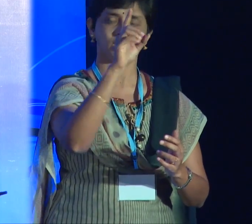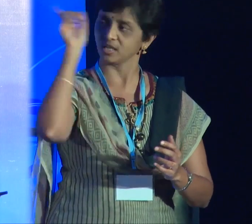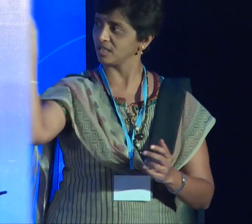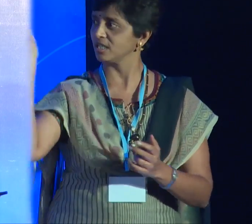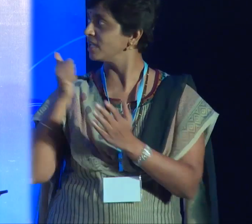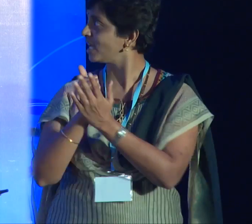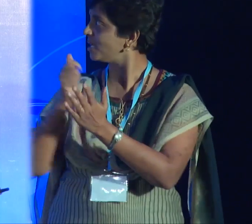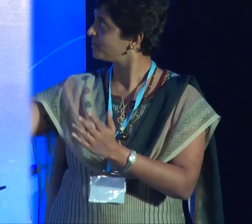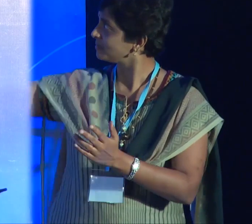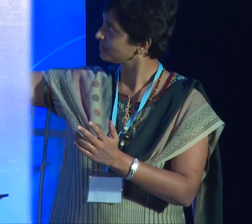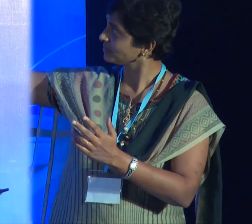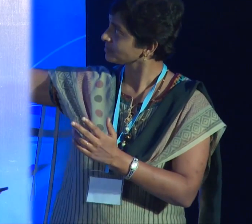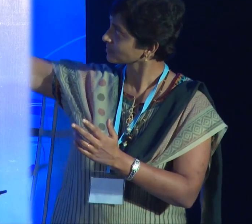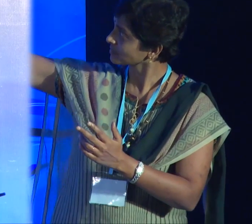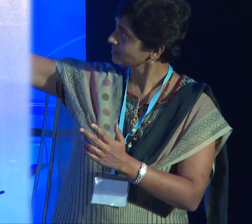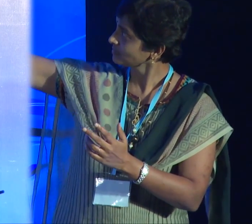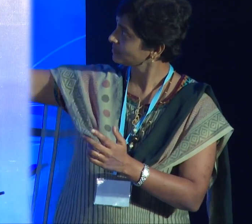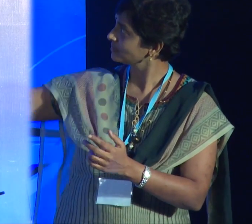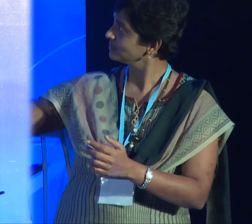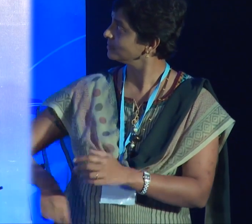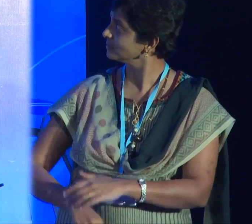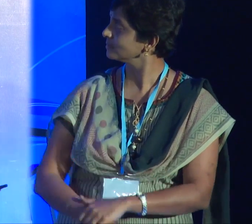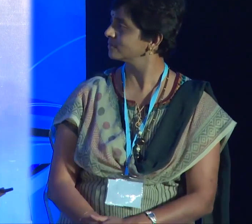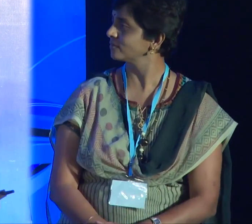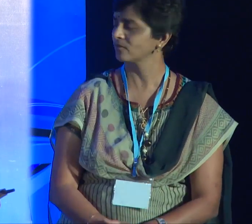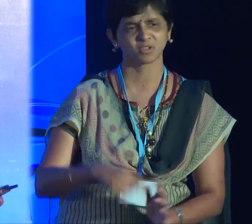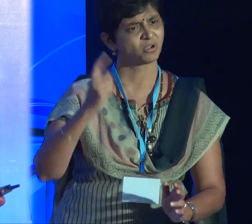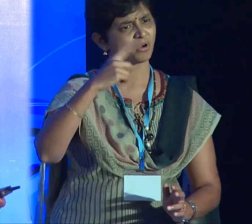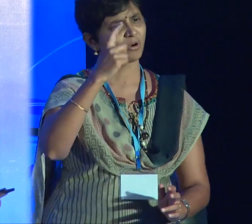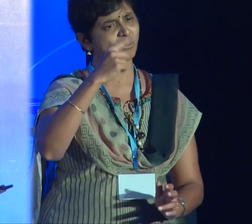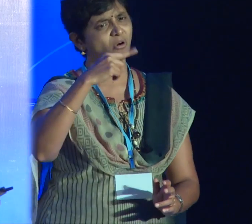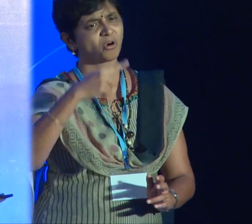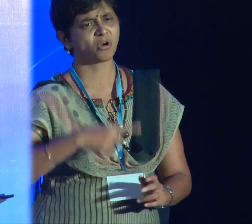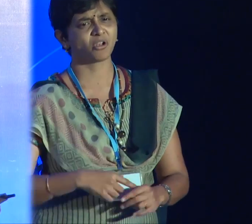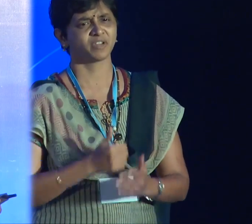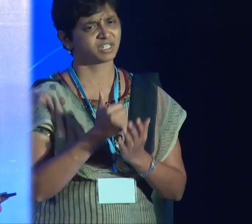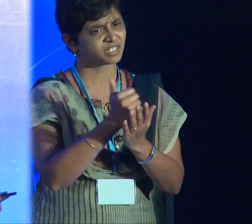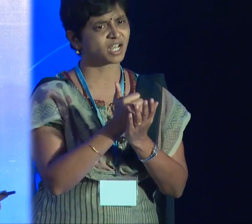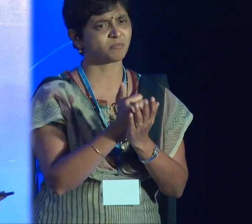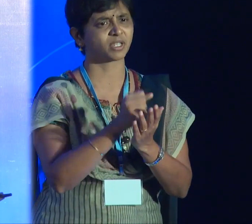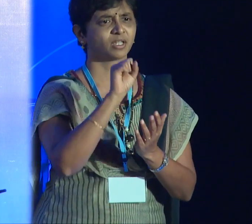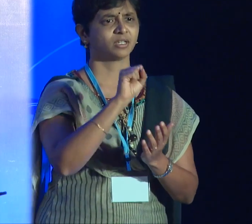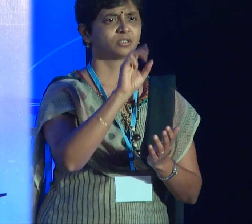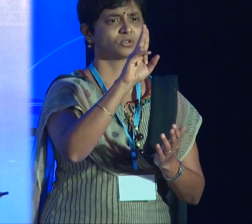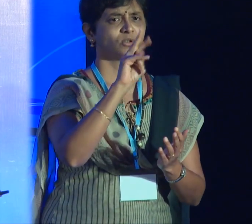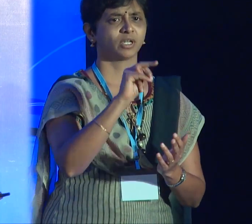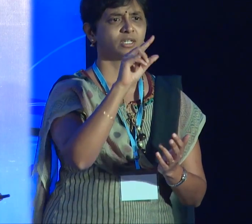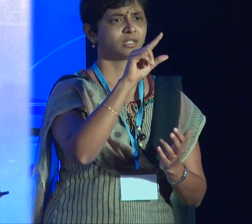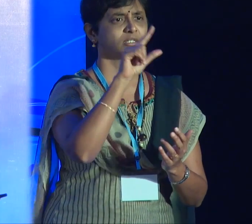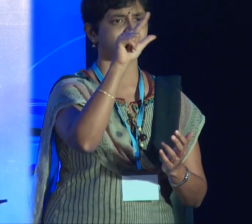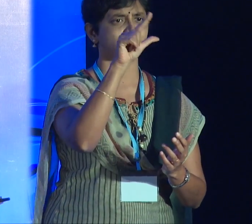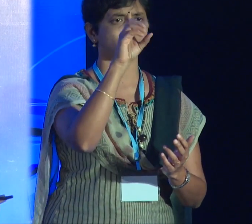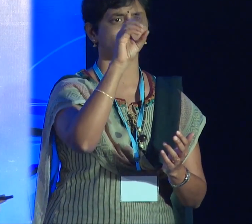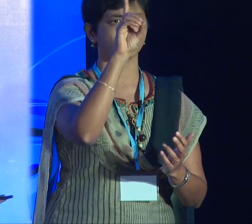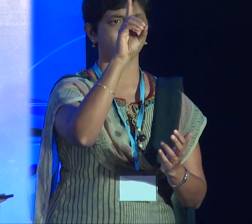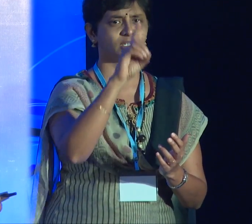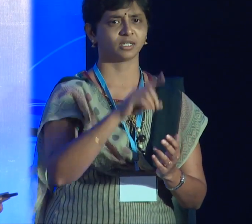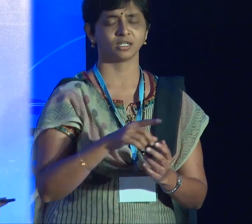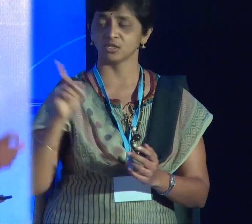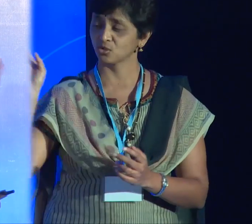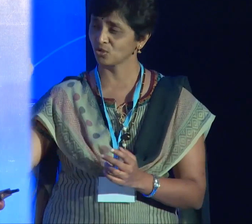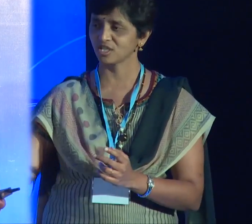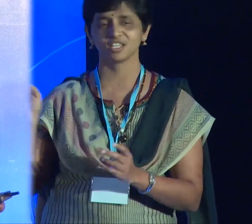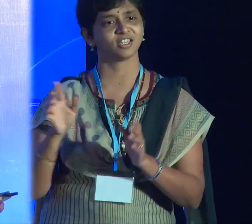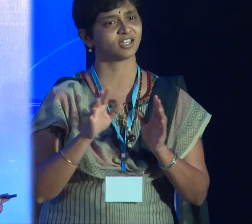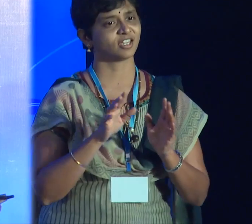dusk, always there, mottled, not clear, but there. A space has been given